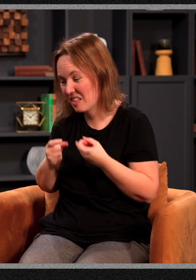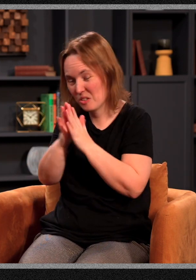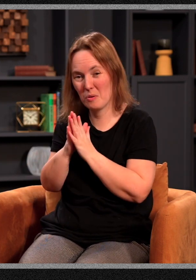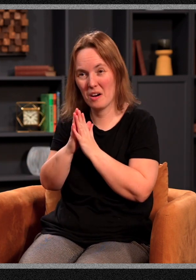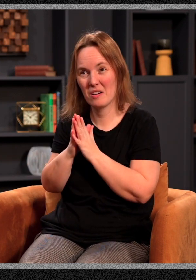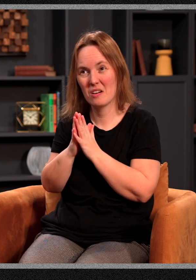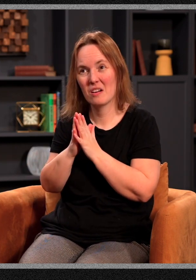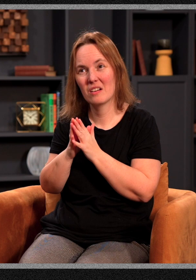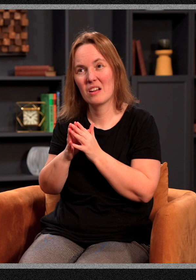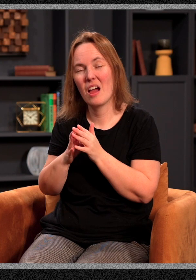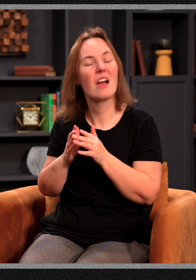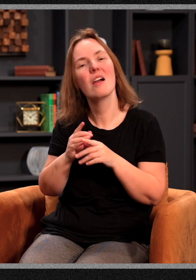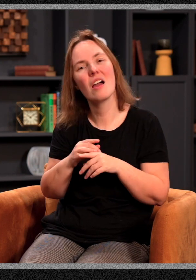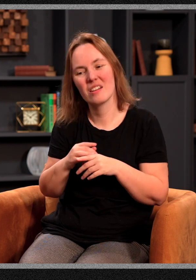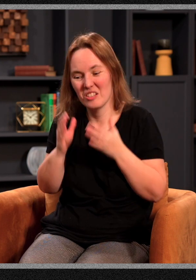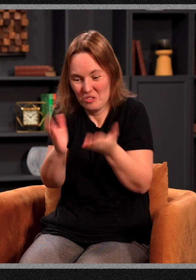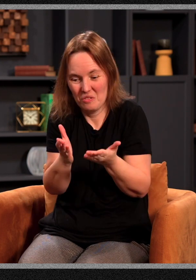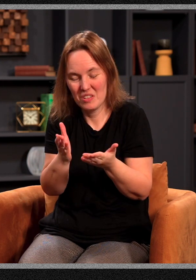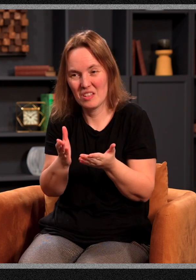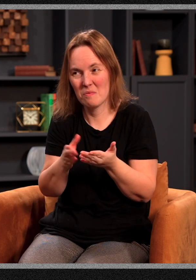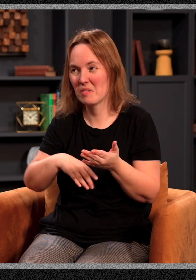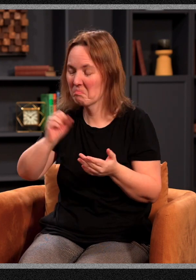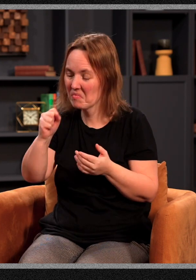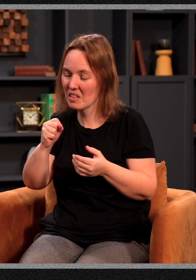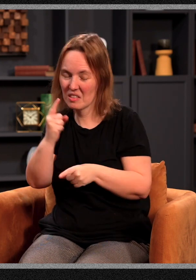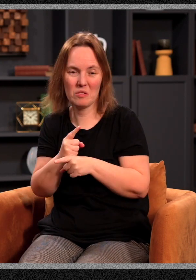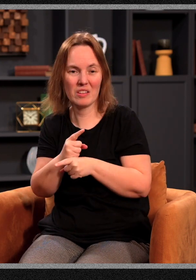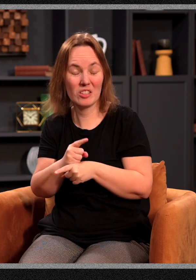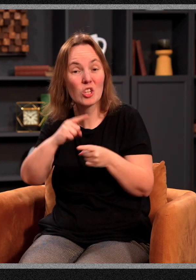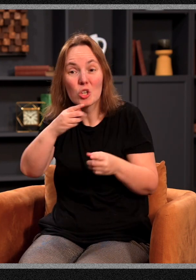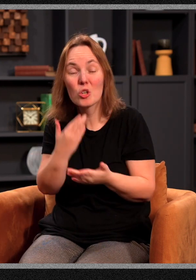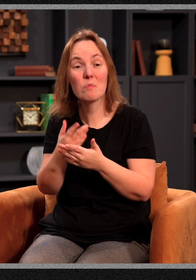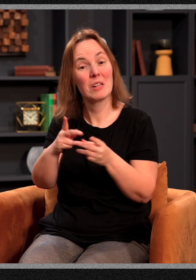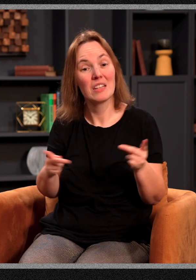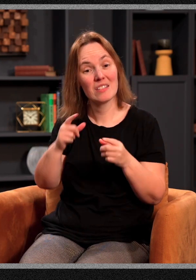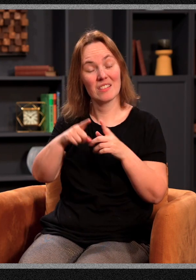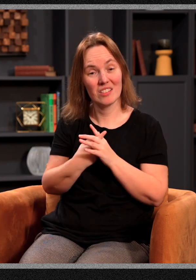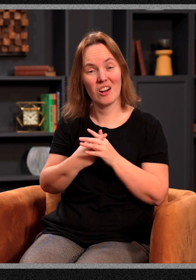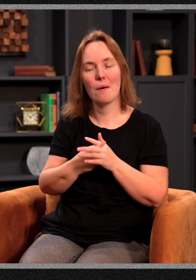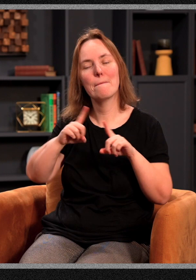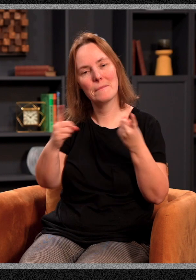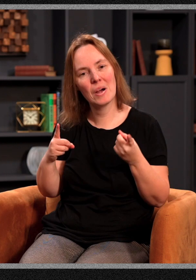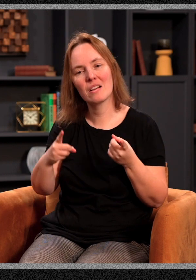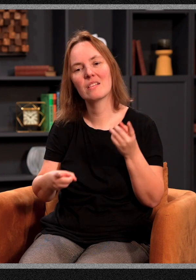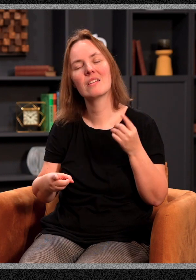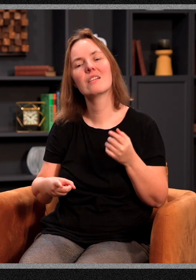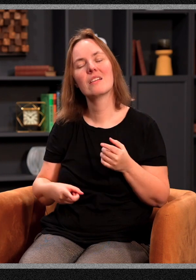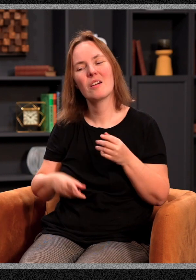That you somehow have a debate with somebody about Jesus and convince them, I guess he's right. That's a good place to start. But if that individual does not